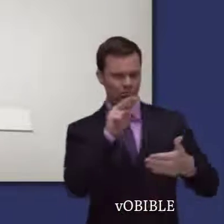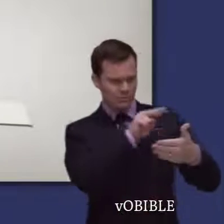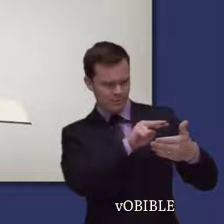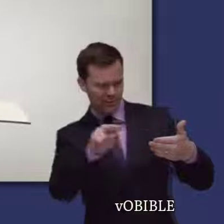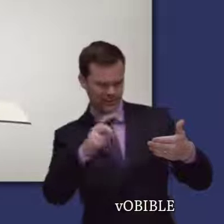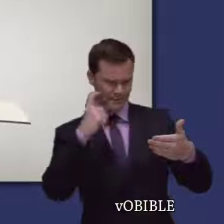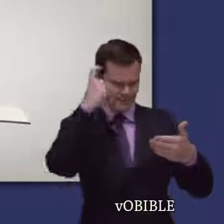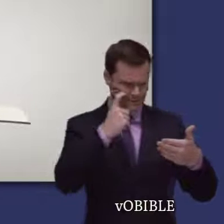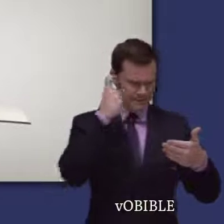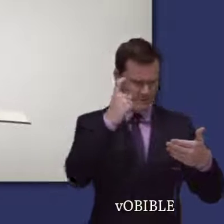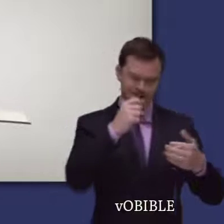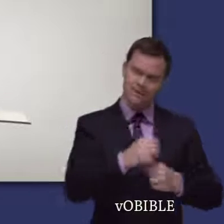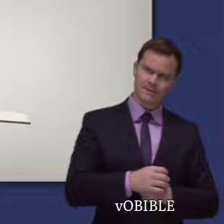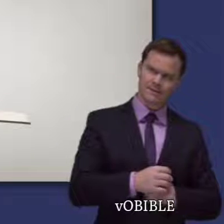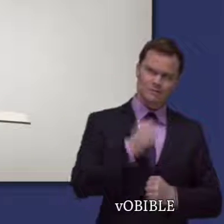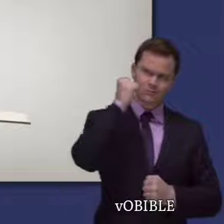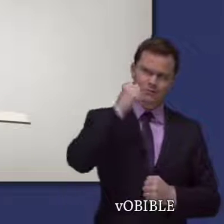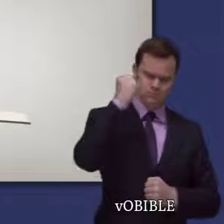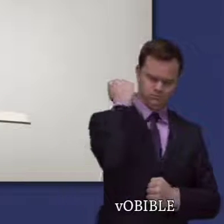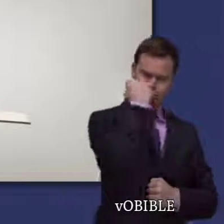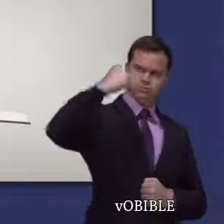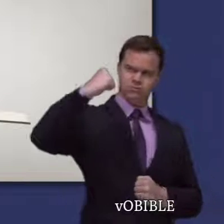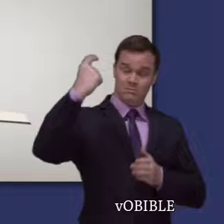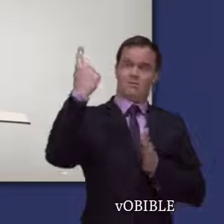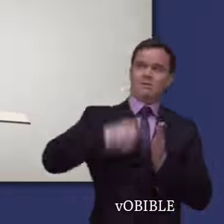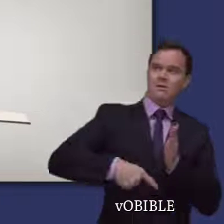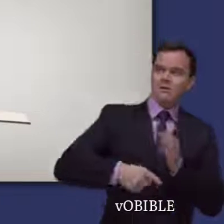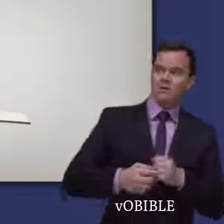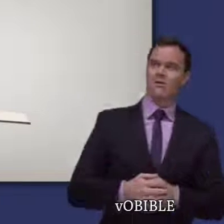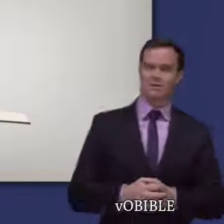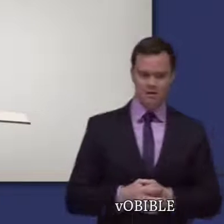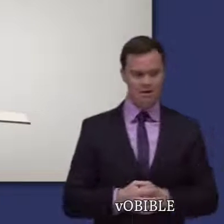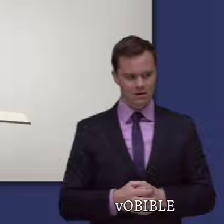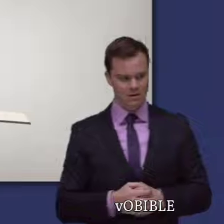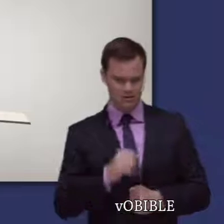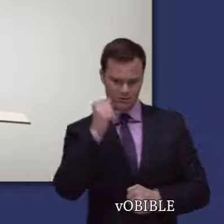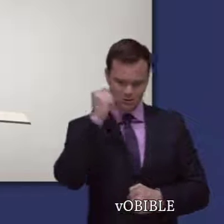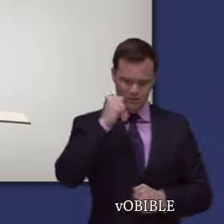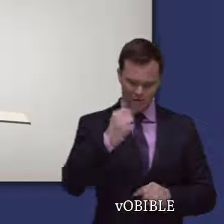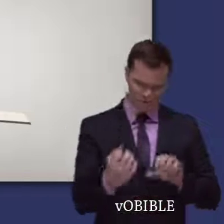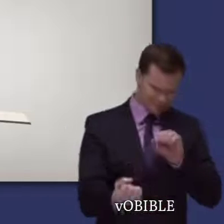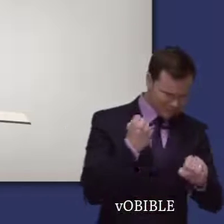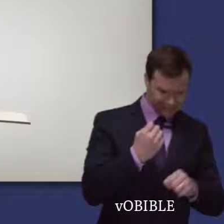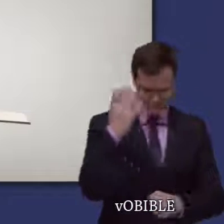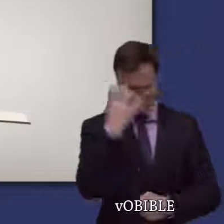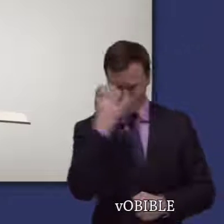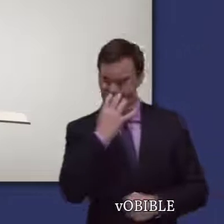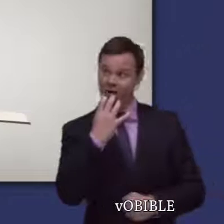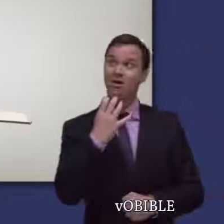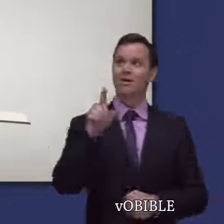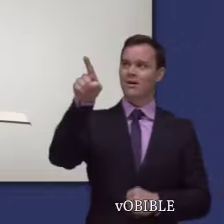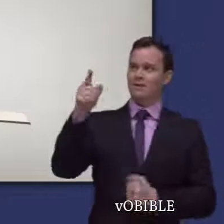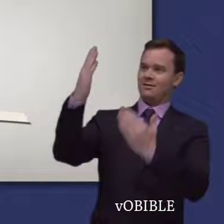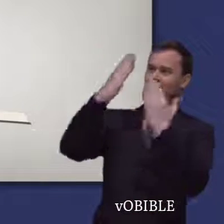As you consider the five poems of Lamentations, notice how rebellion brings divine judgment, how